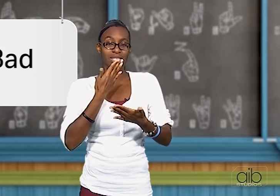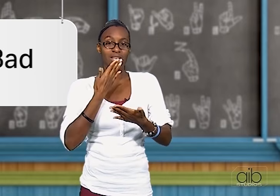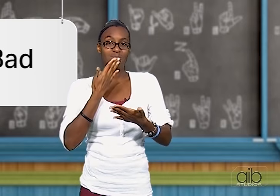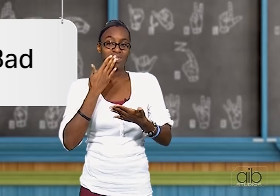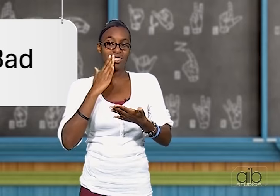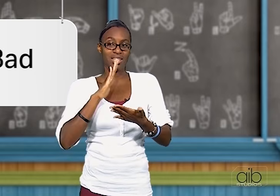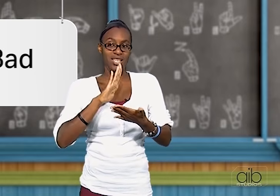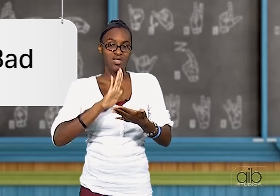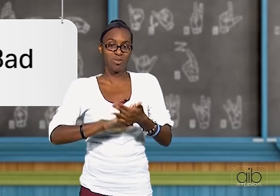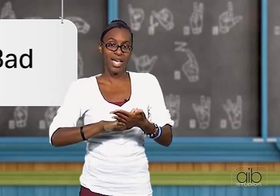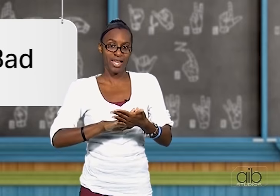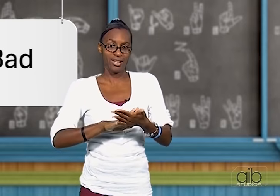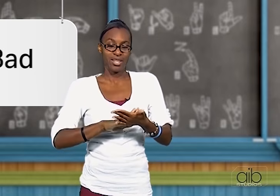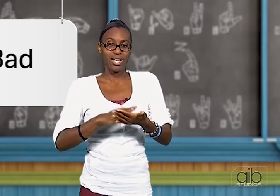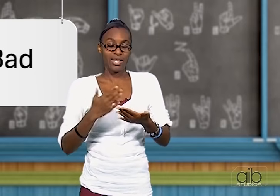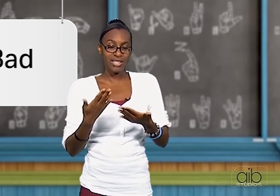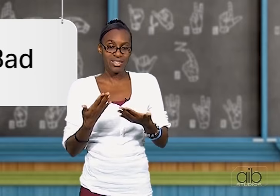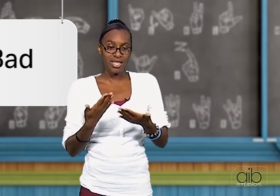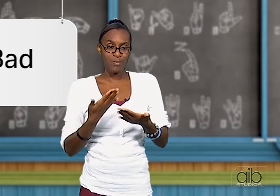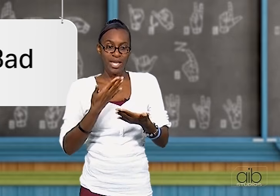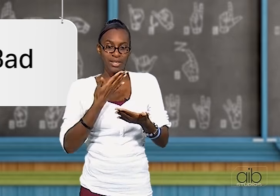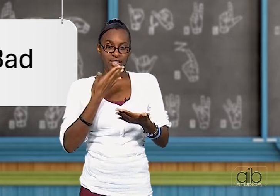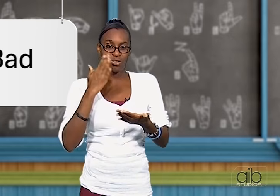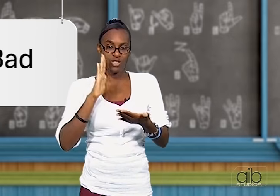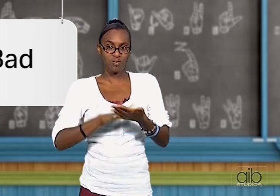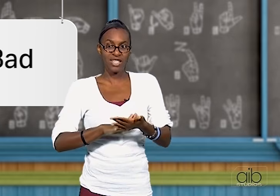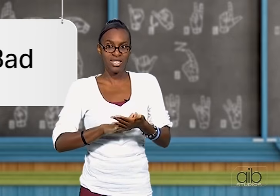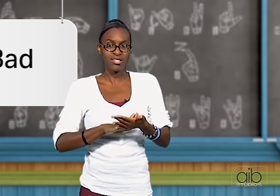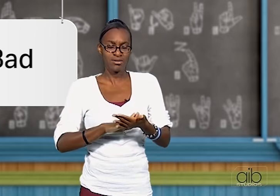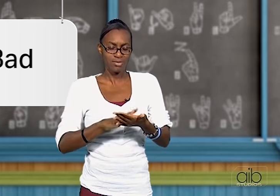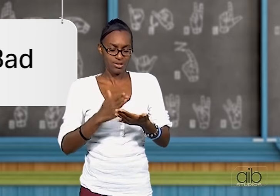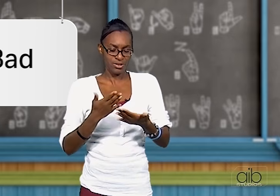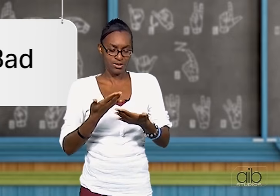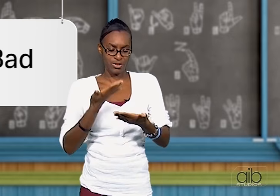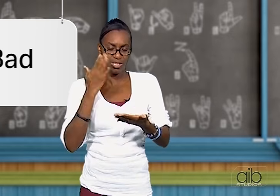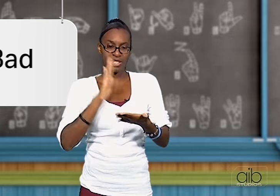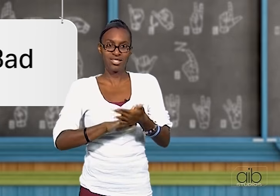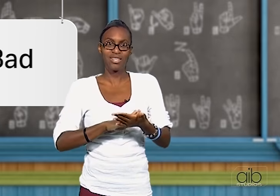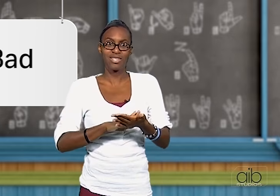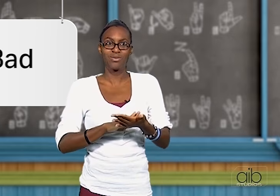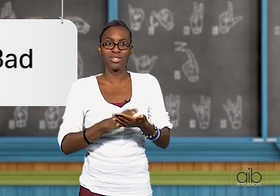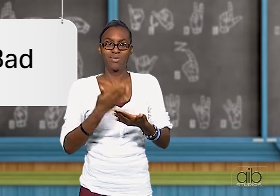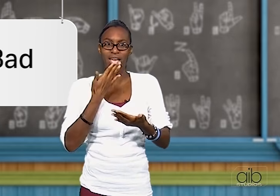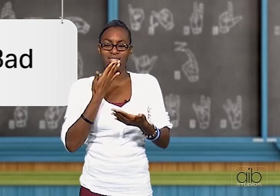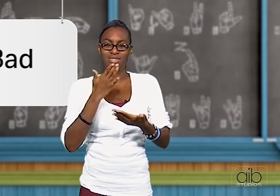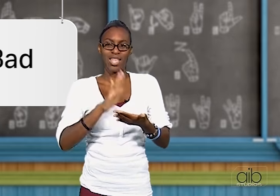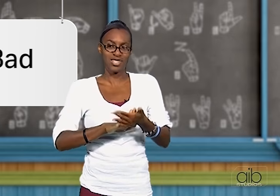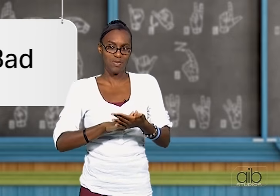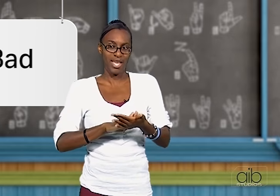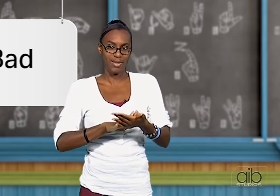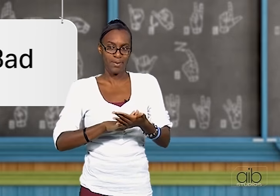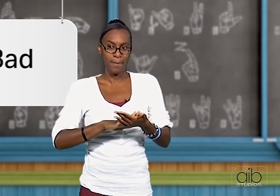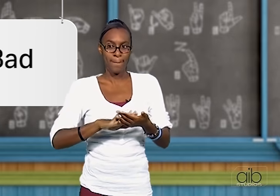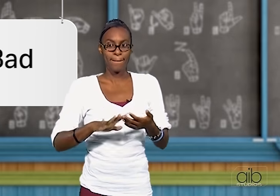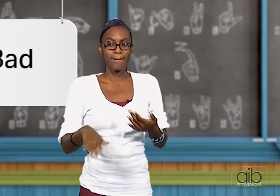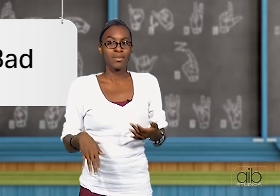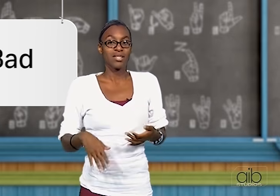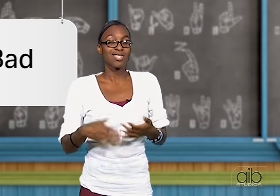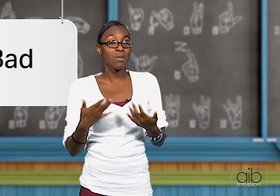the opposite is bad. I like to think of bad like you're spanking or you're hitting something really bad, so that's bad. Some